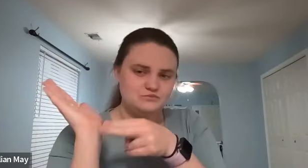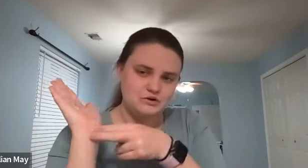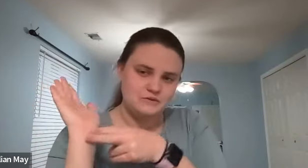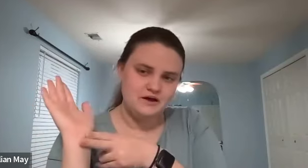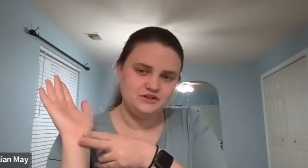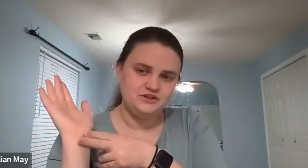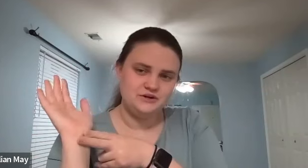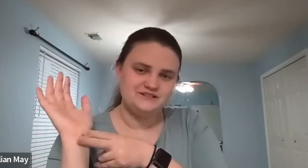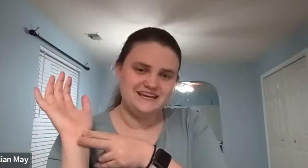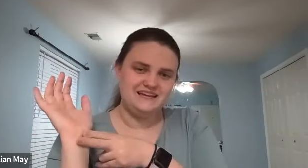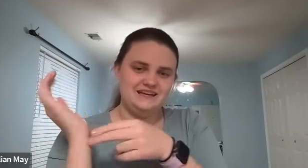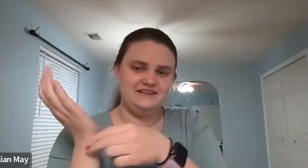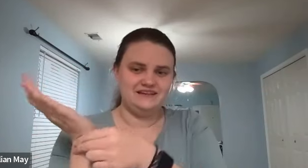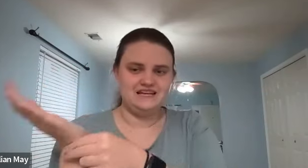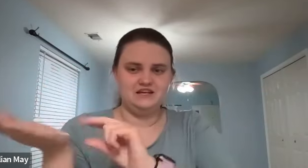more about, you know, when you're taking, like they take your